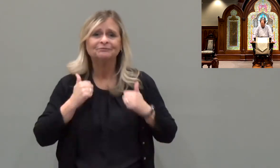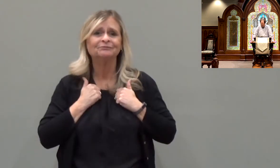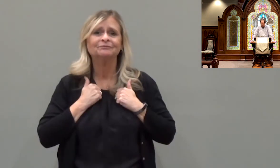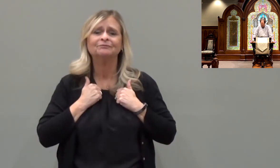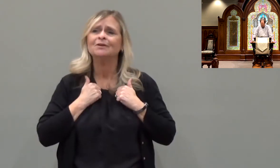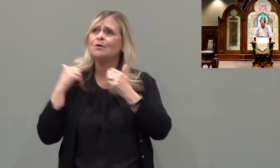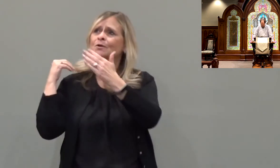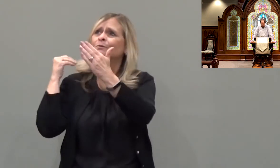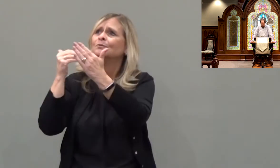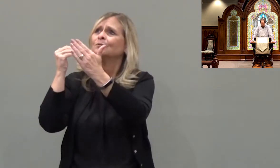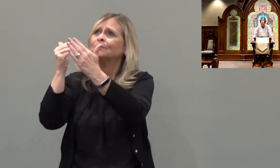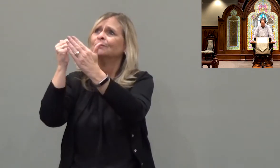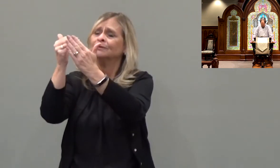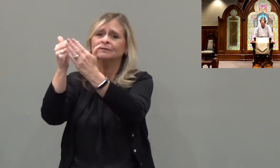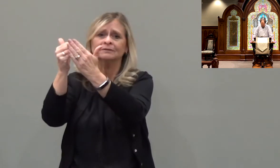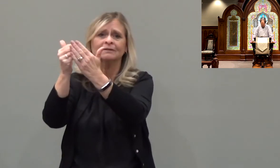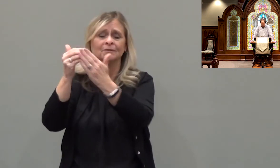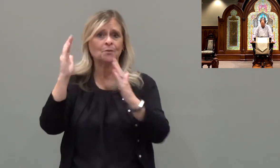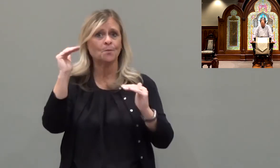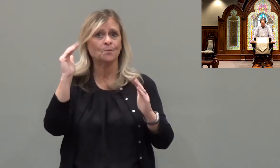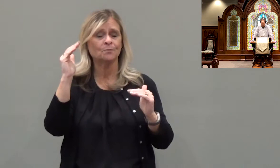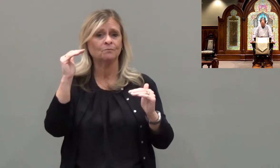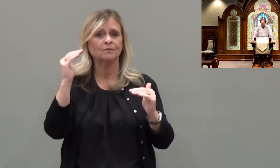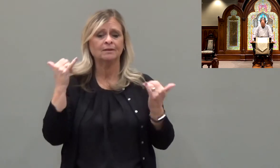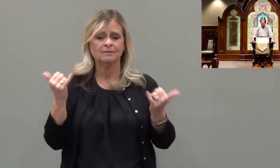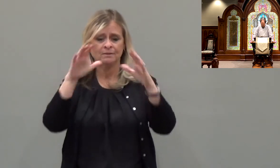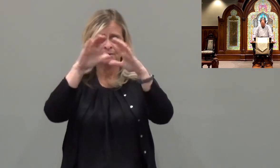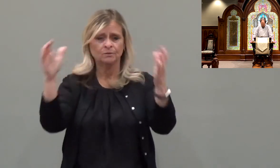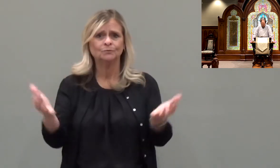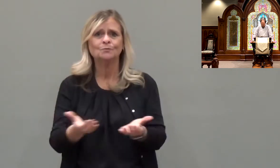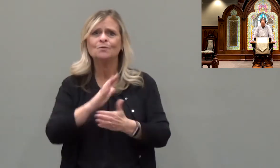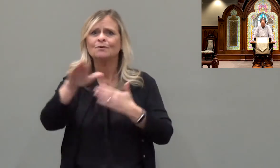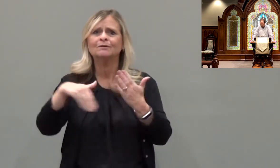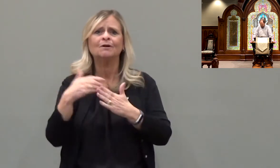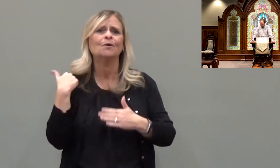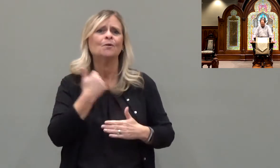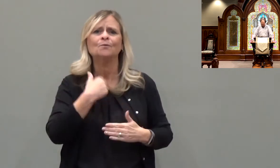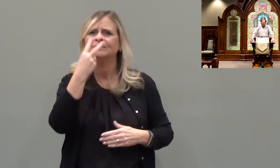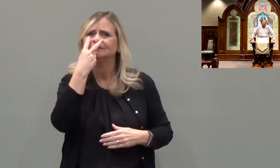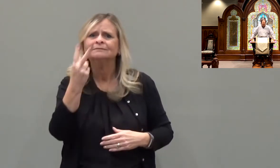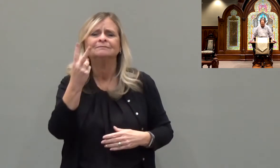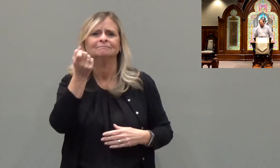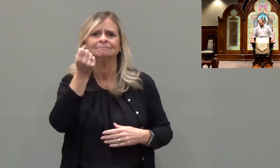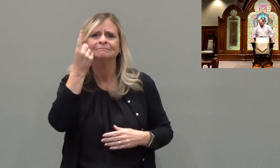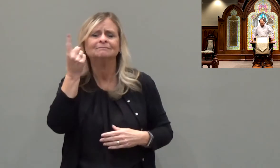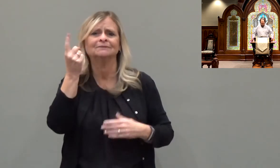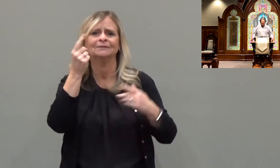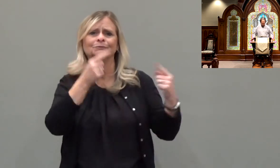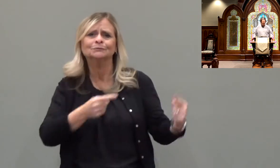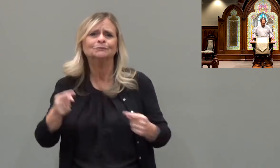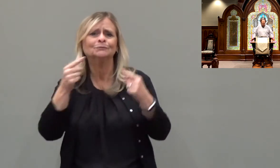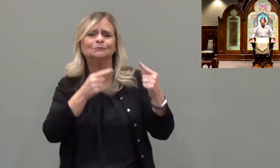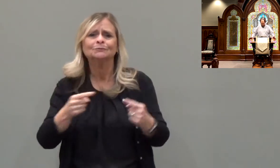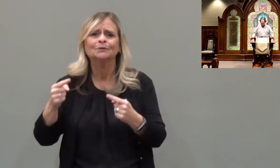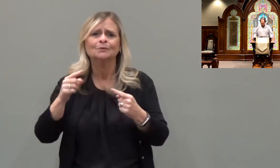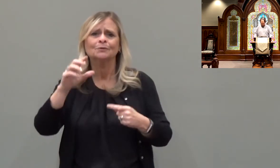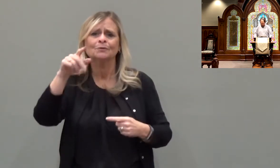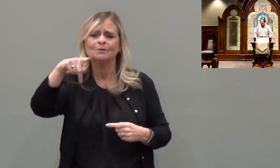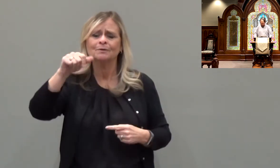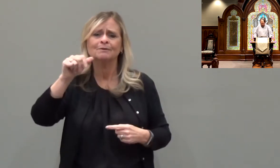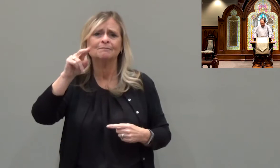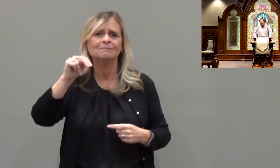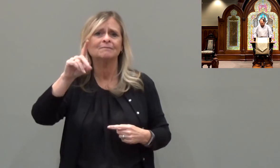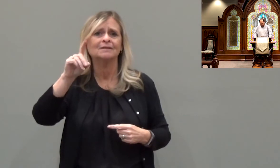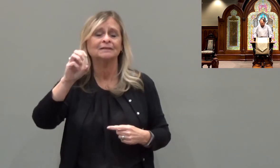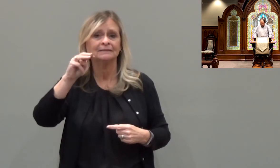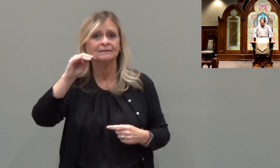that hope that this world and all that we see and the struggle and the trouble and the pandemics and the illnesses are